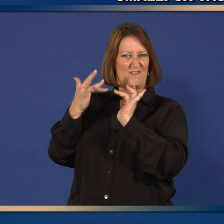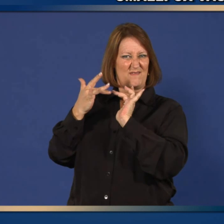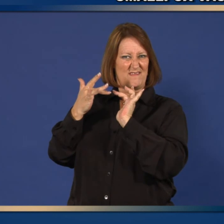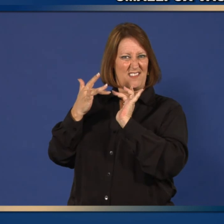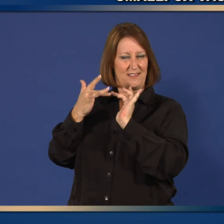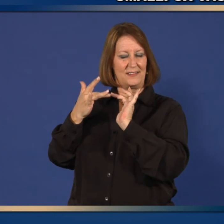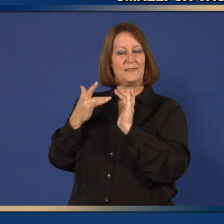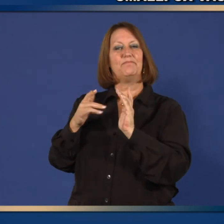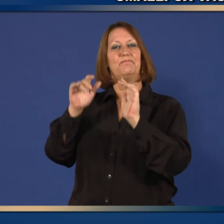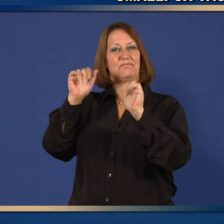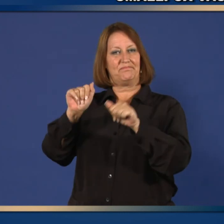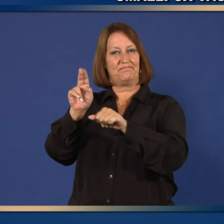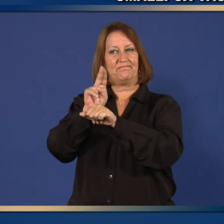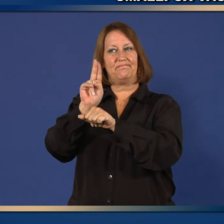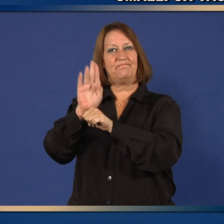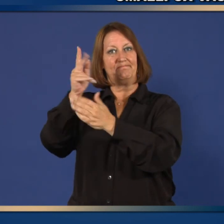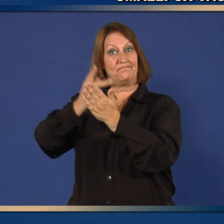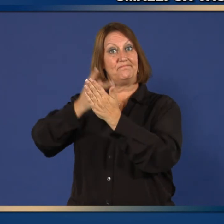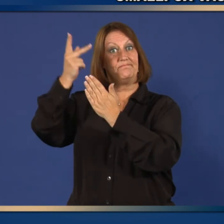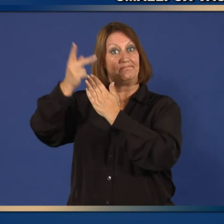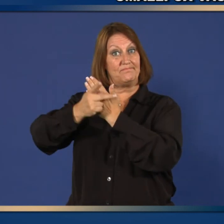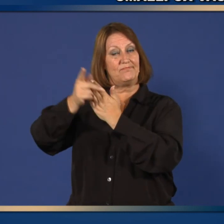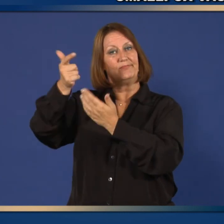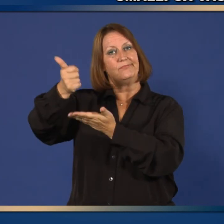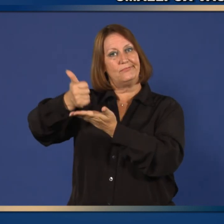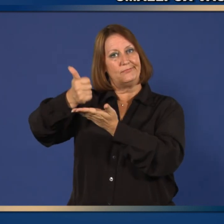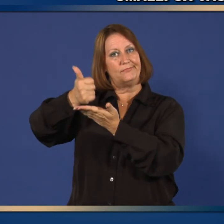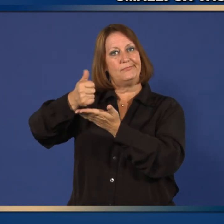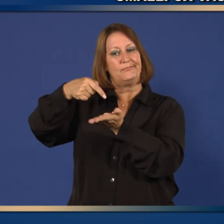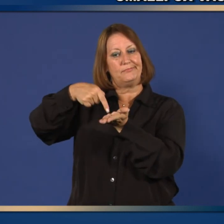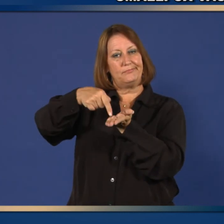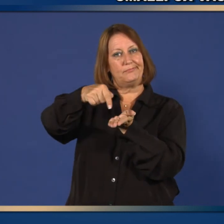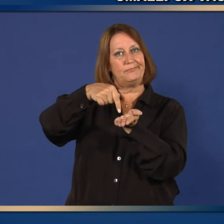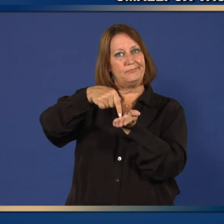contacts of such vaccine recipients.